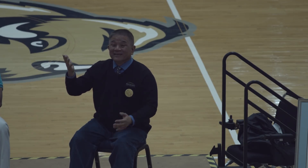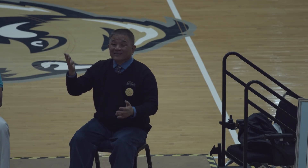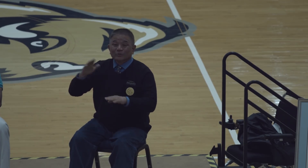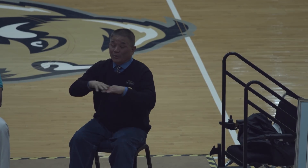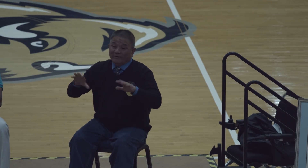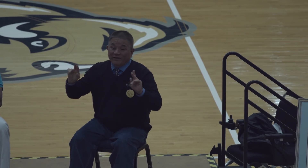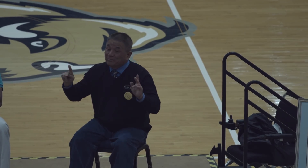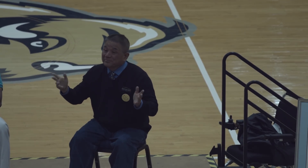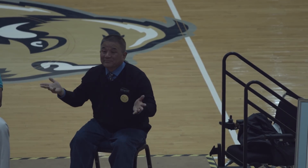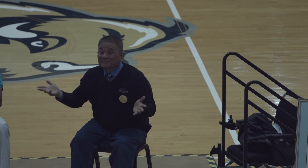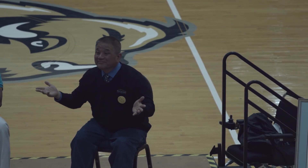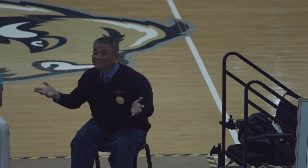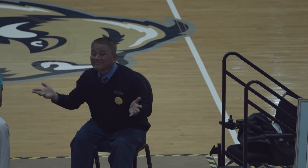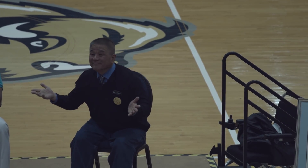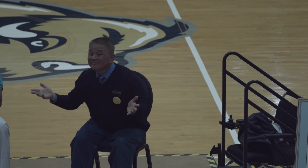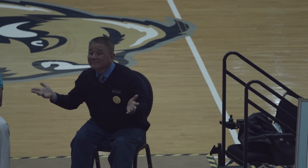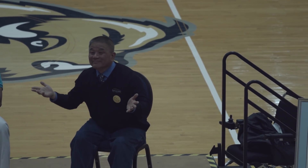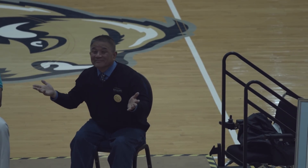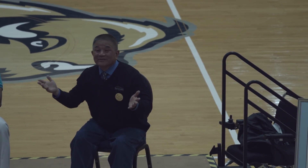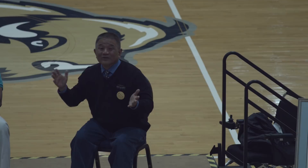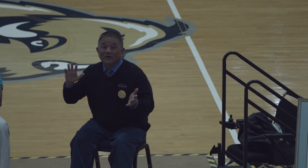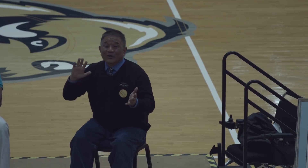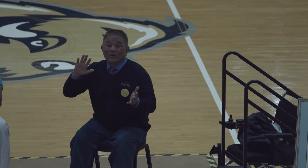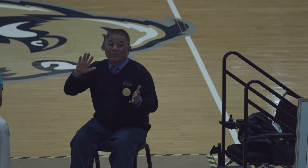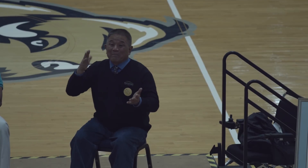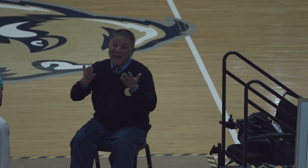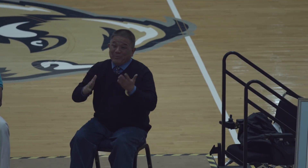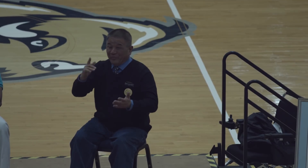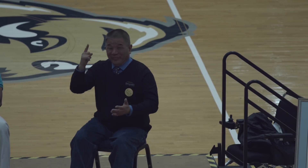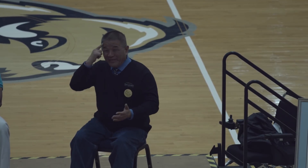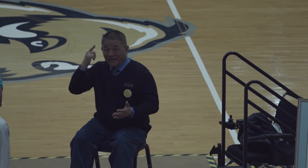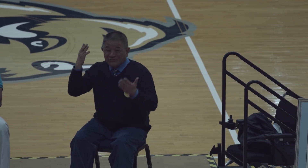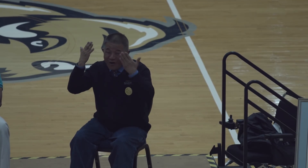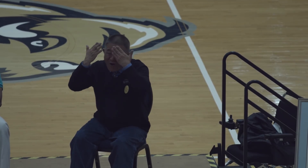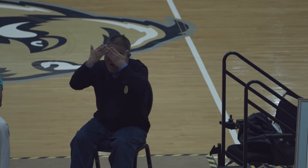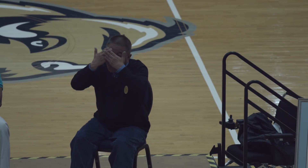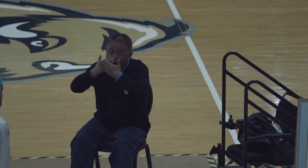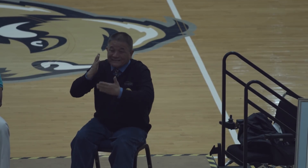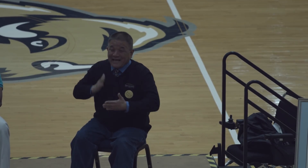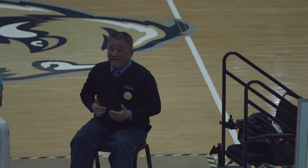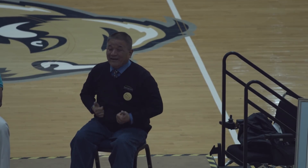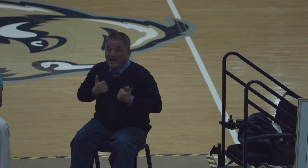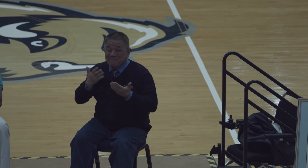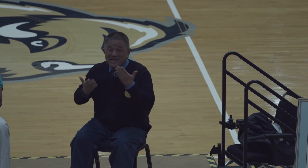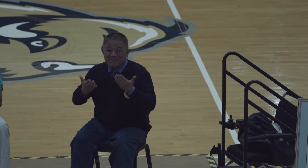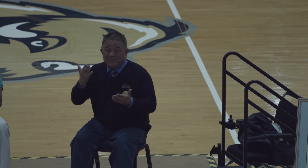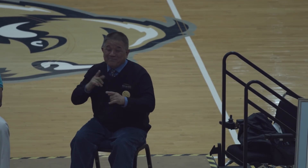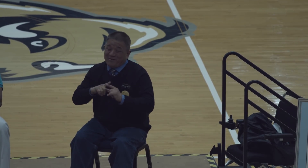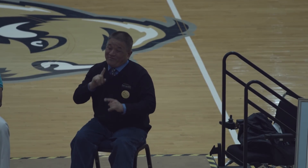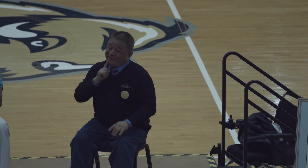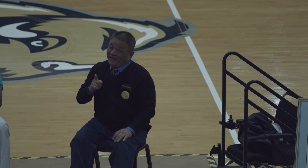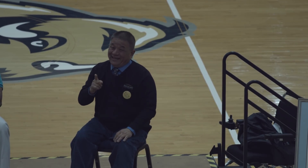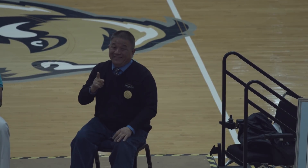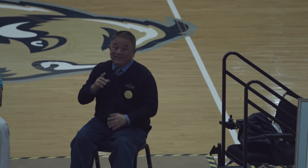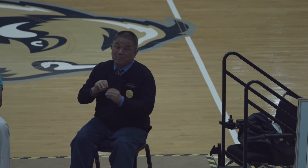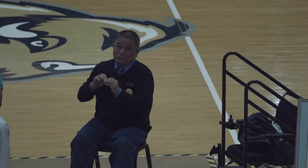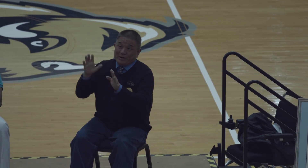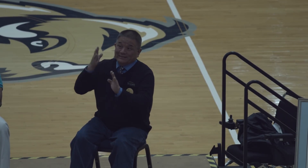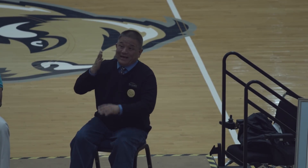is that you don't give up. Don't. You may think you're in the darkest time of your life on